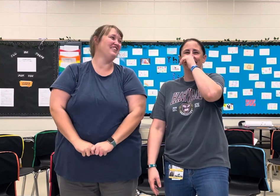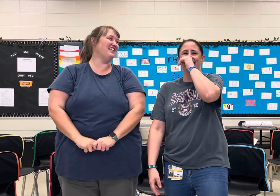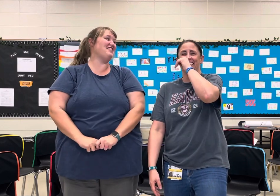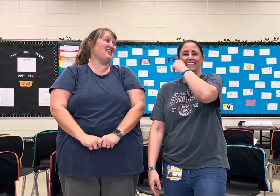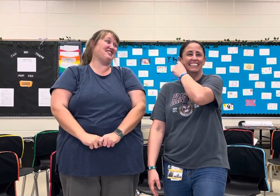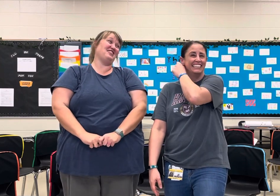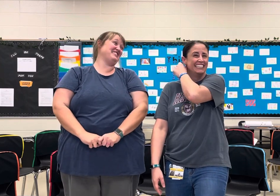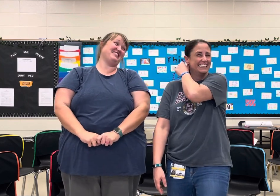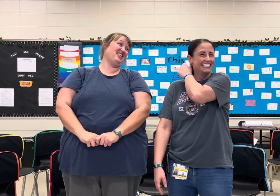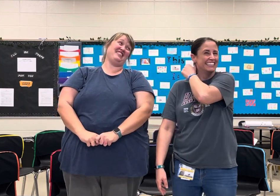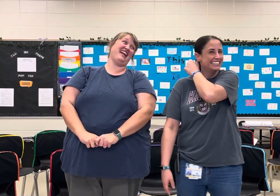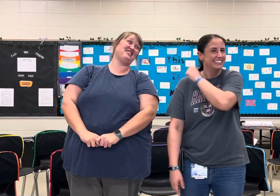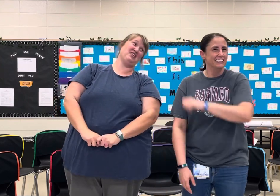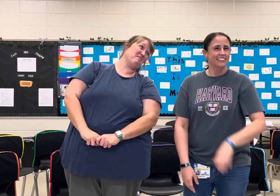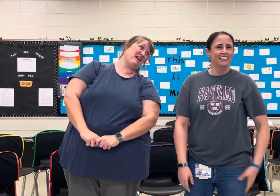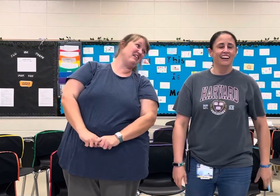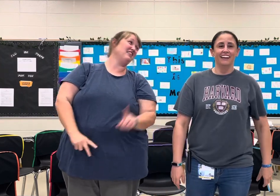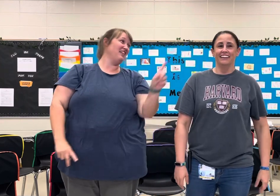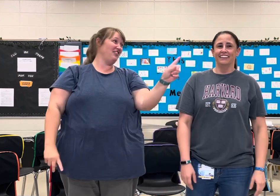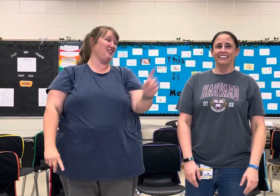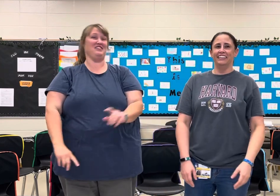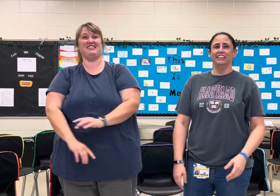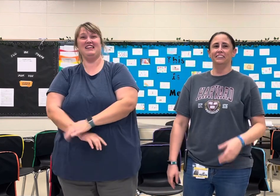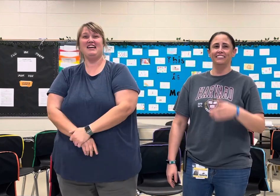Whatever those noises are that I do not make well. Those.